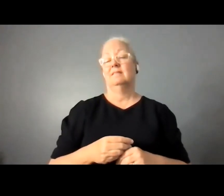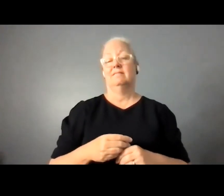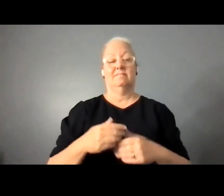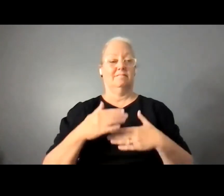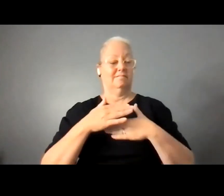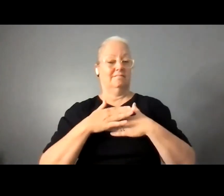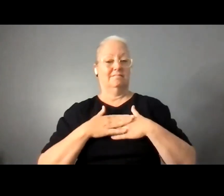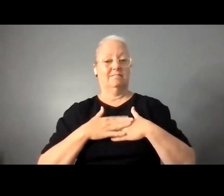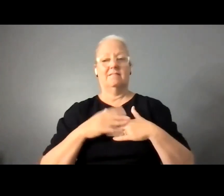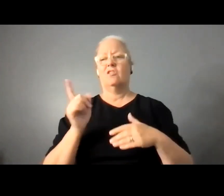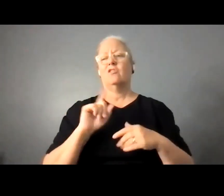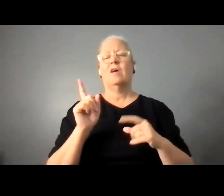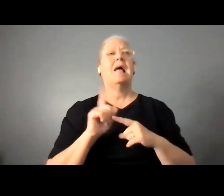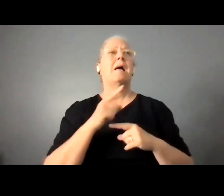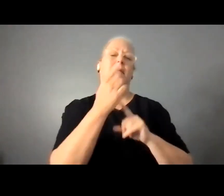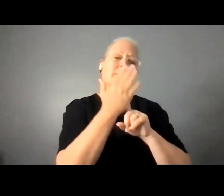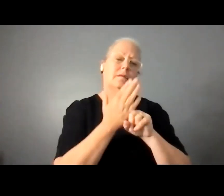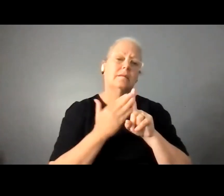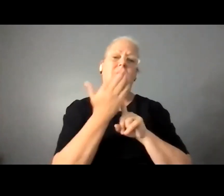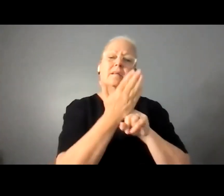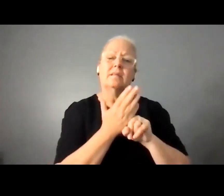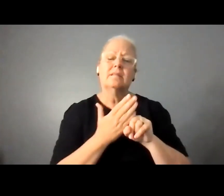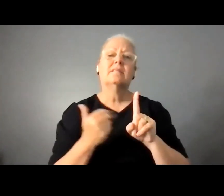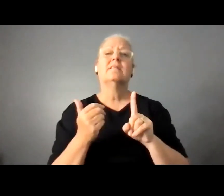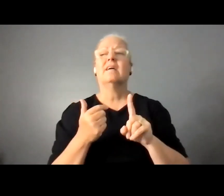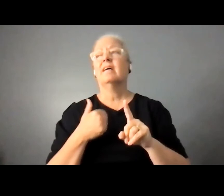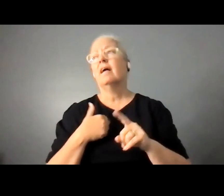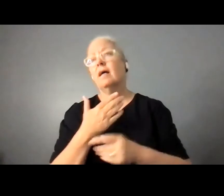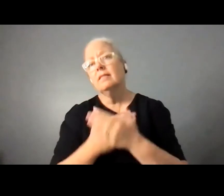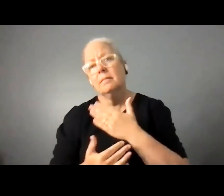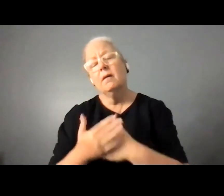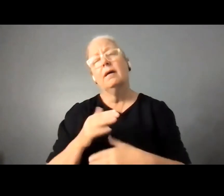empathy, or the possibility of having it, then